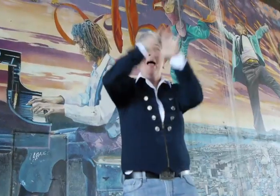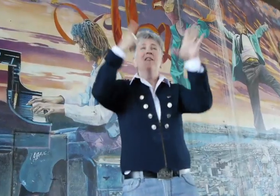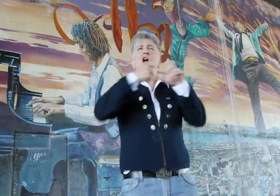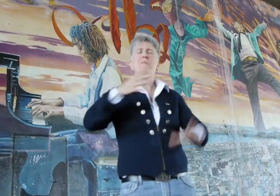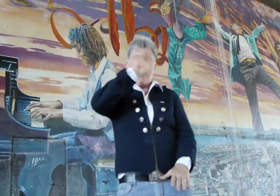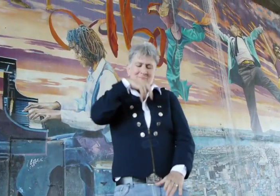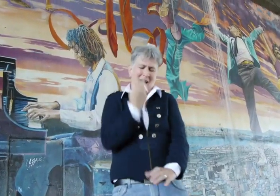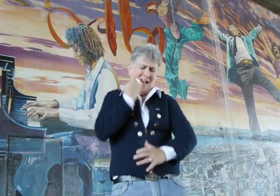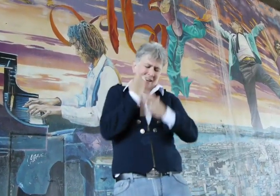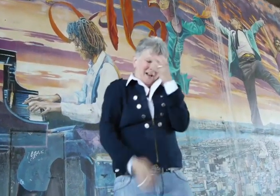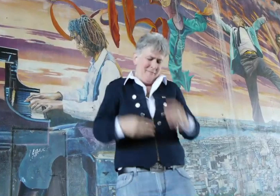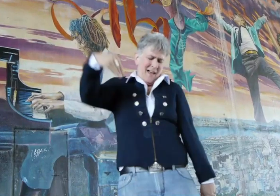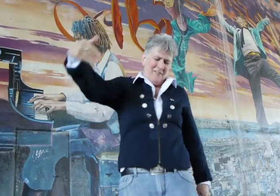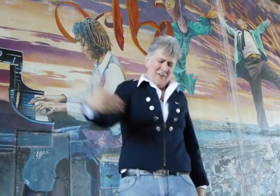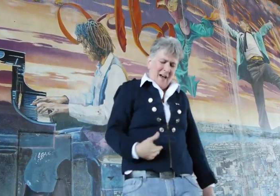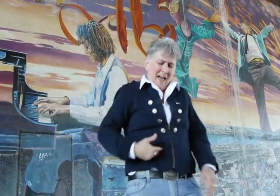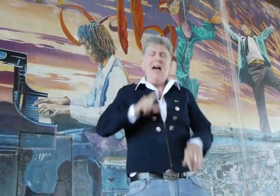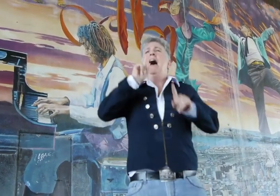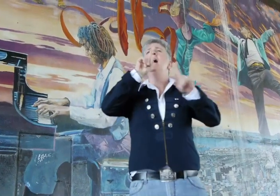Dreaming from the bottom of the well,